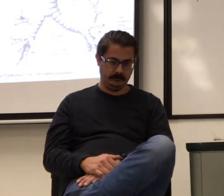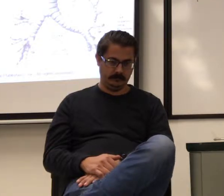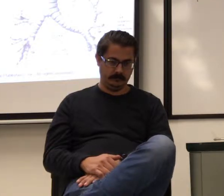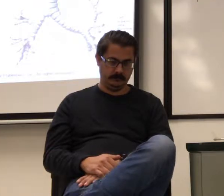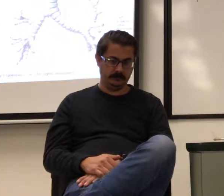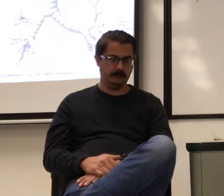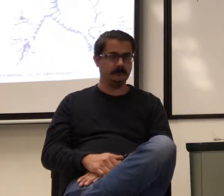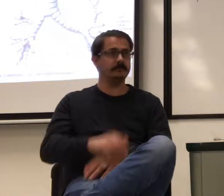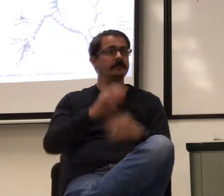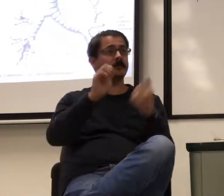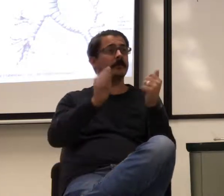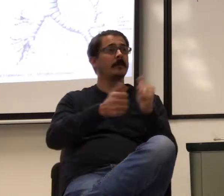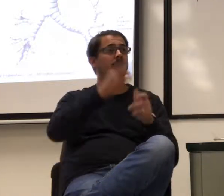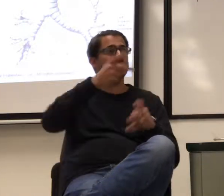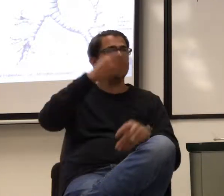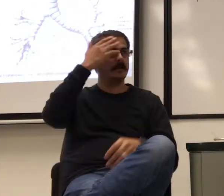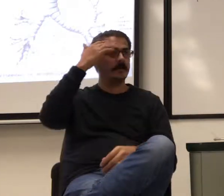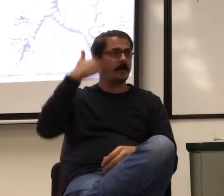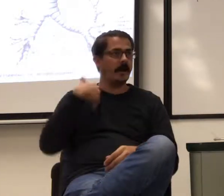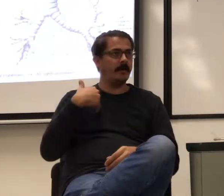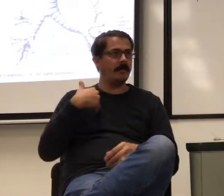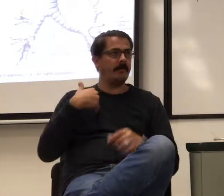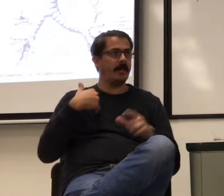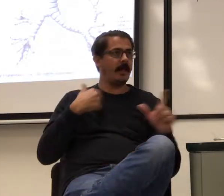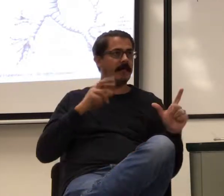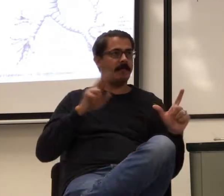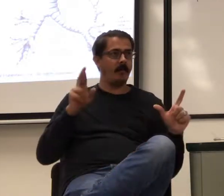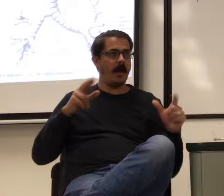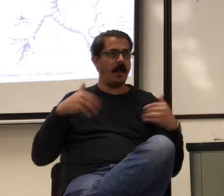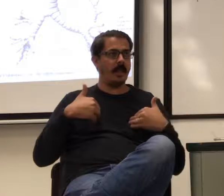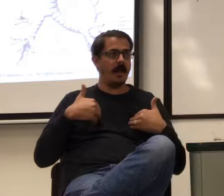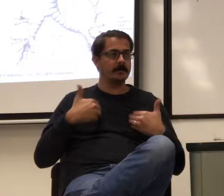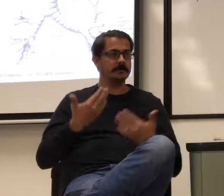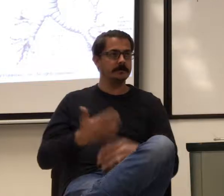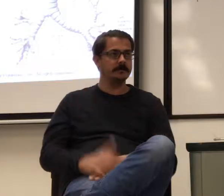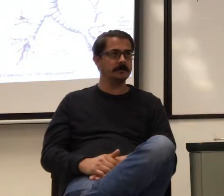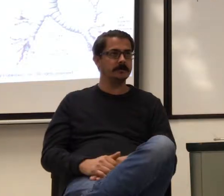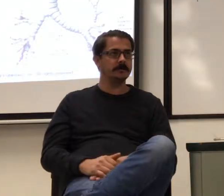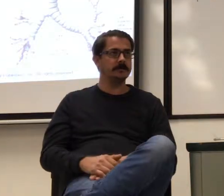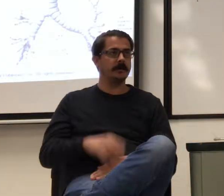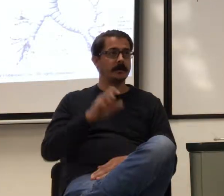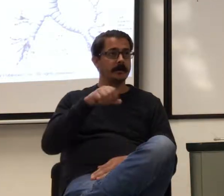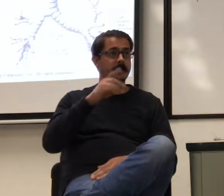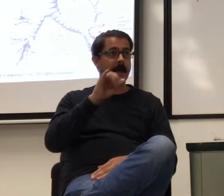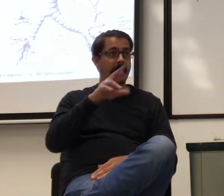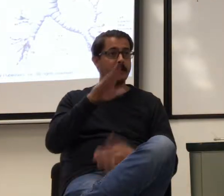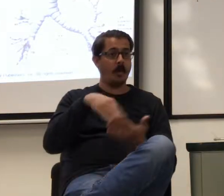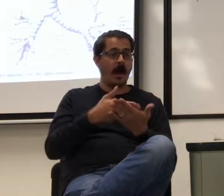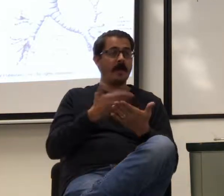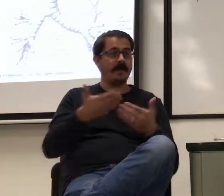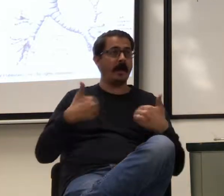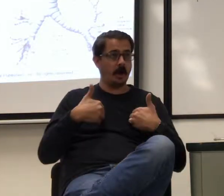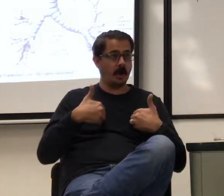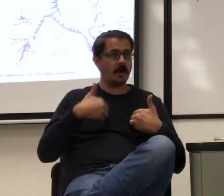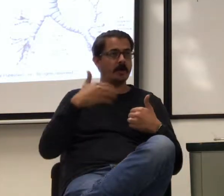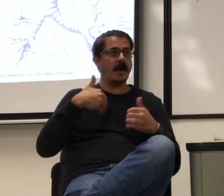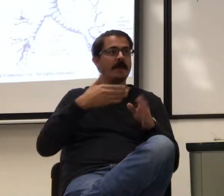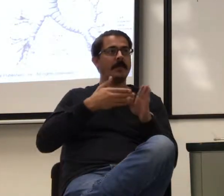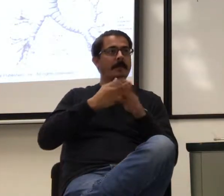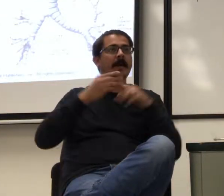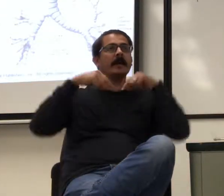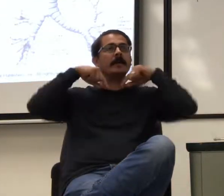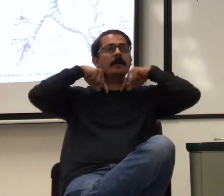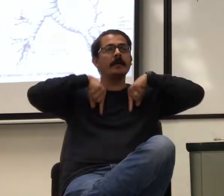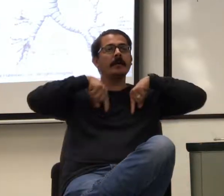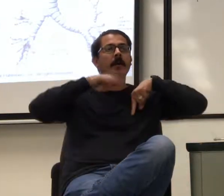And most people already know you have a right lung and a left lung. And, so you need the air to get there, so you have these main bronchi,